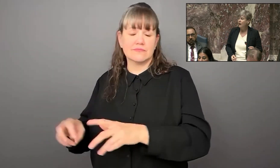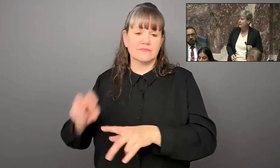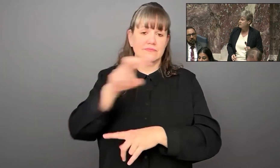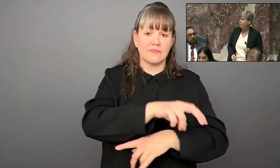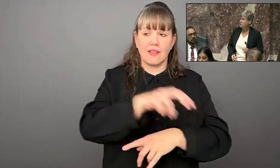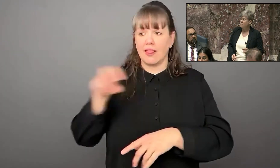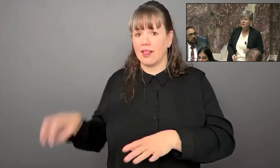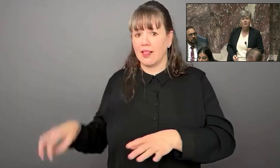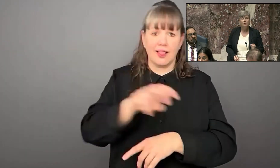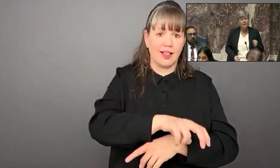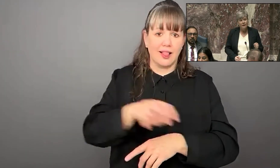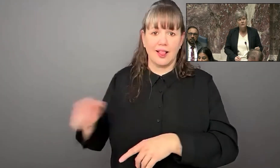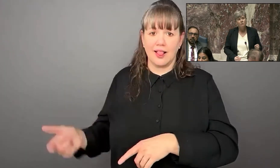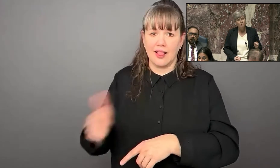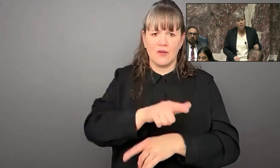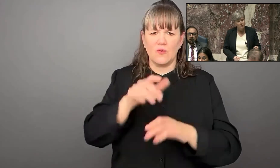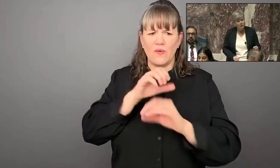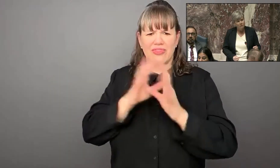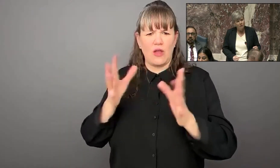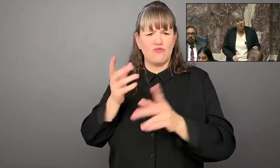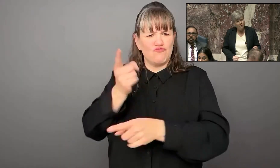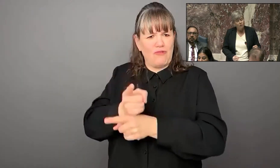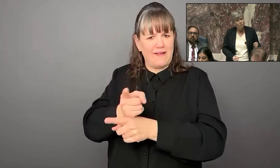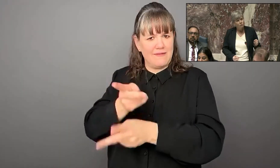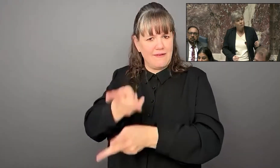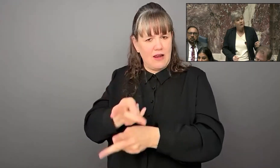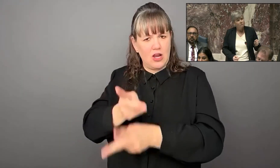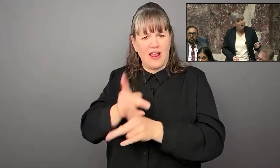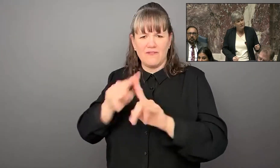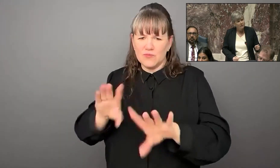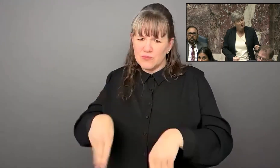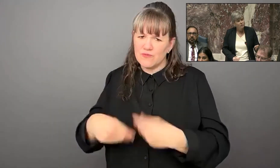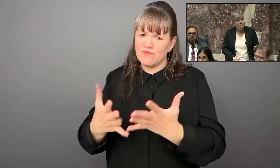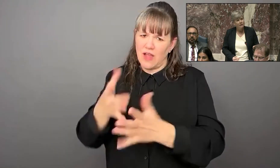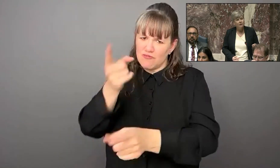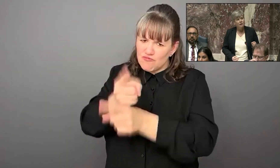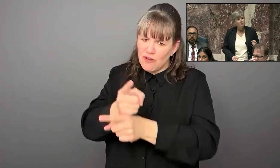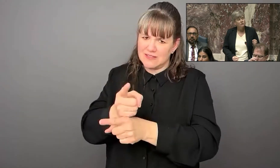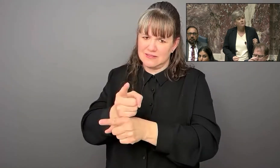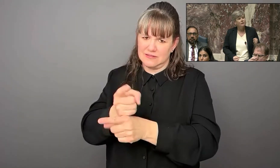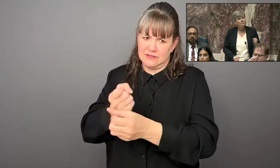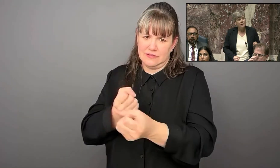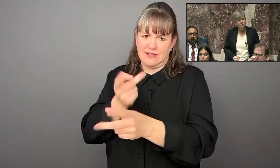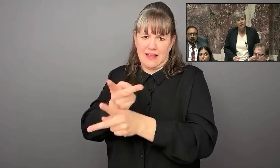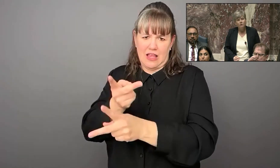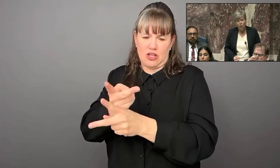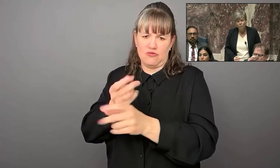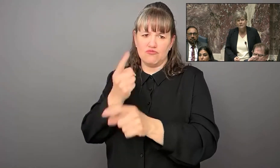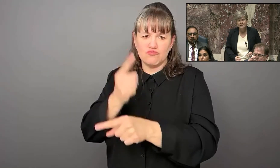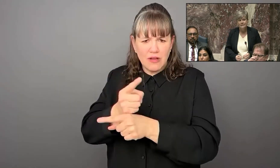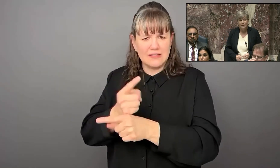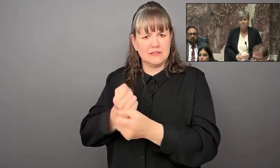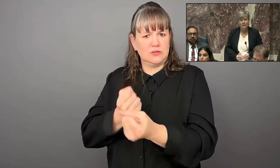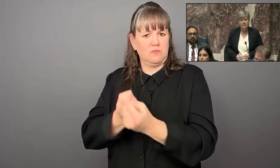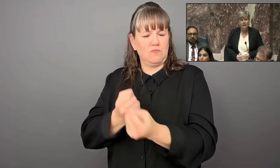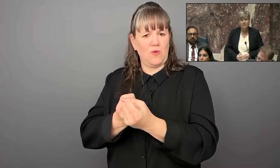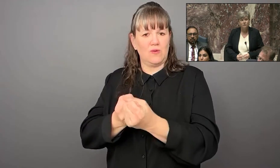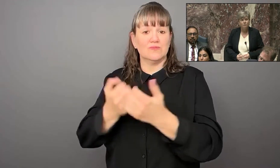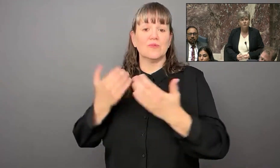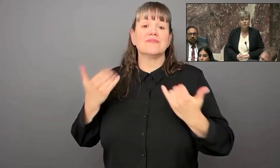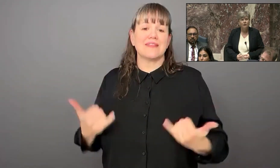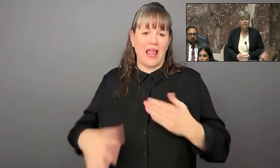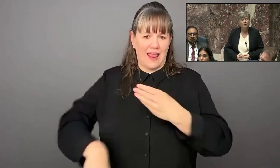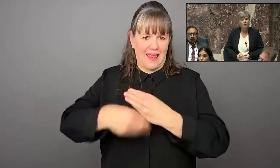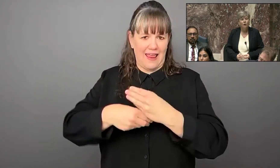to provide supports for these people, and that's what we're doing through involuntary treatment. Mr. Speaker, that's why we opened these 10 beds at